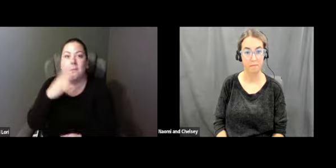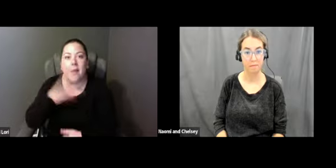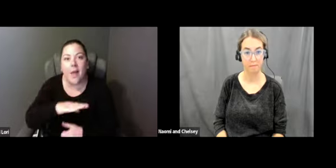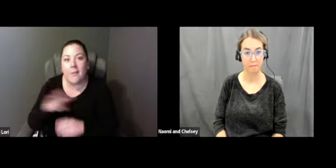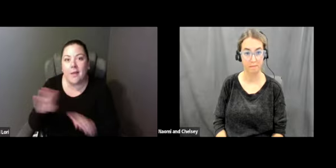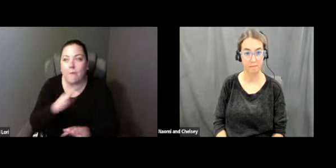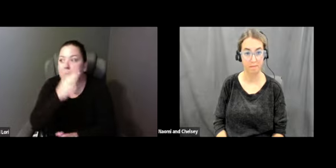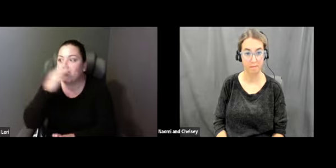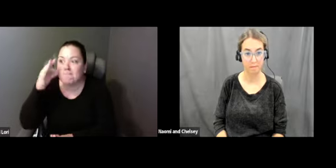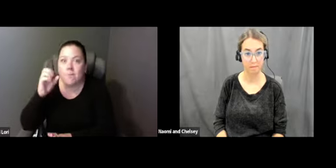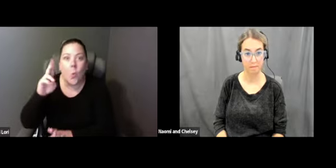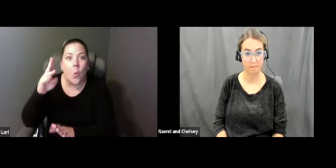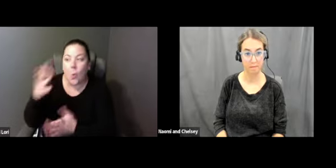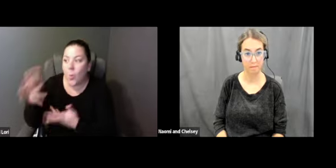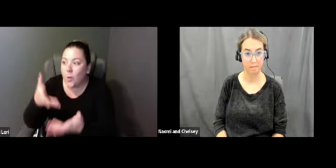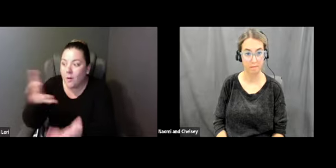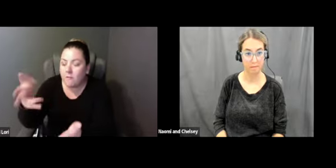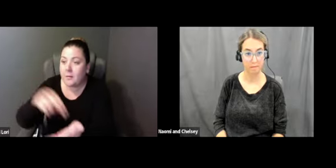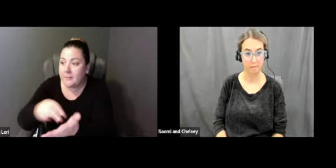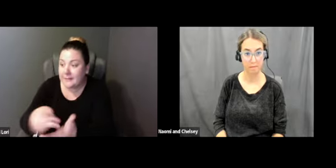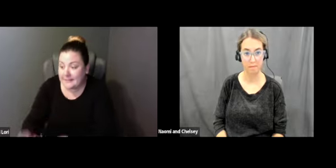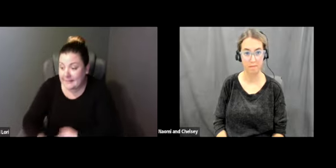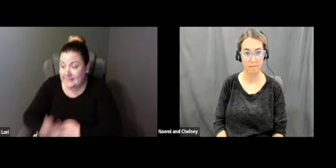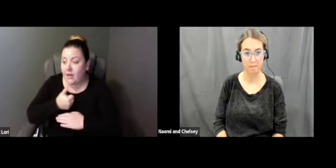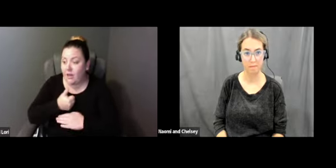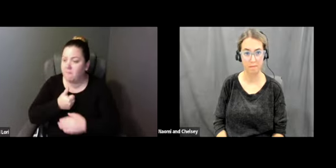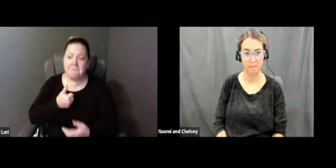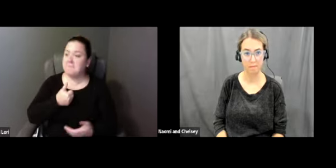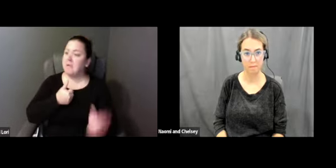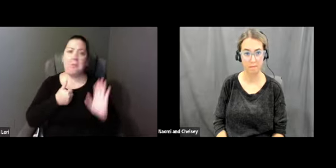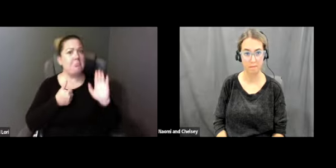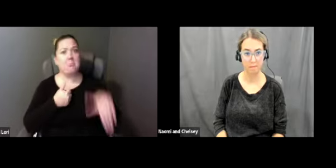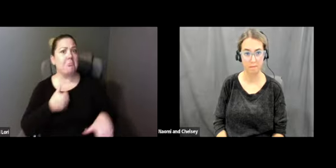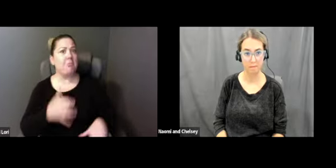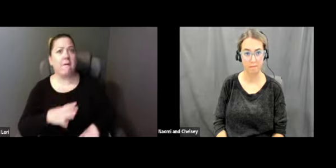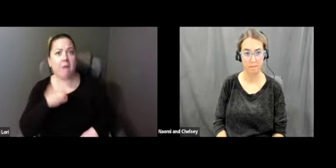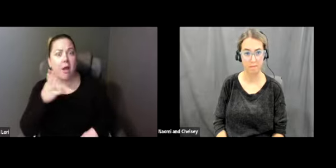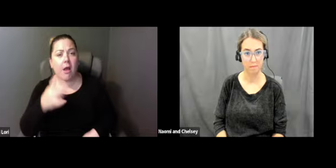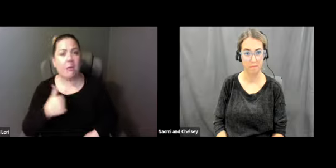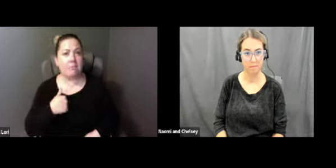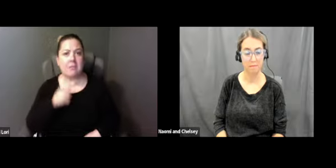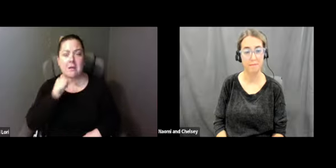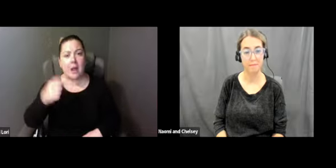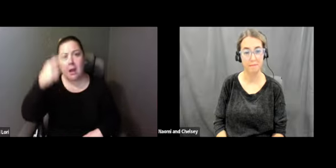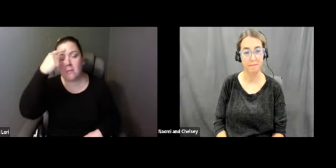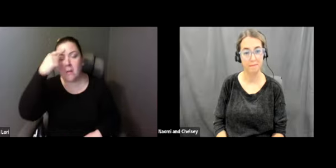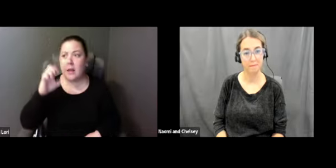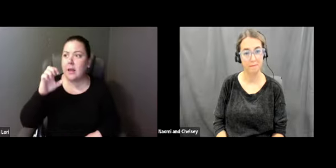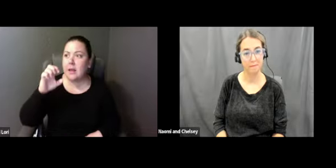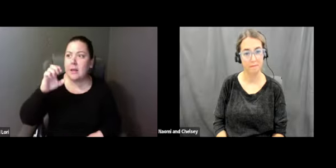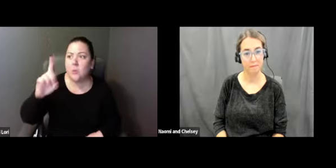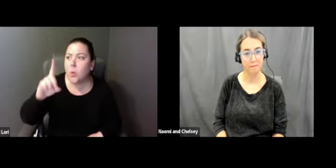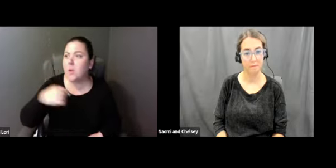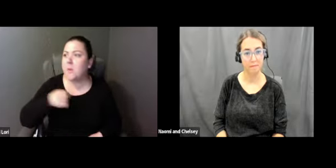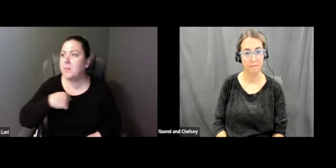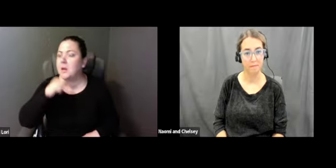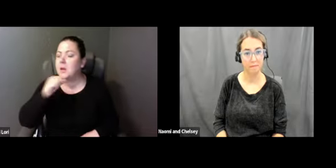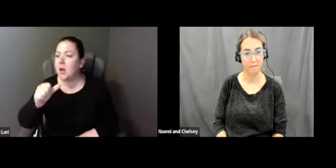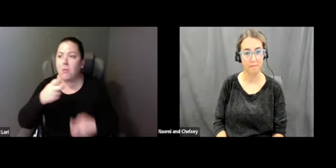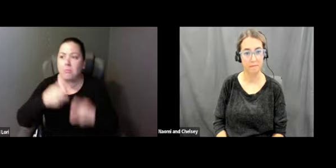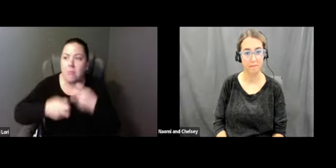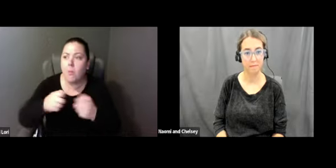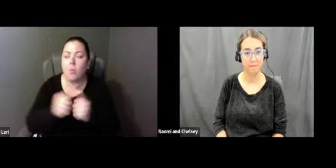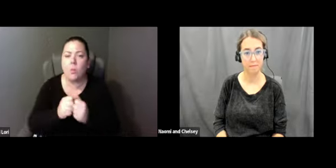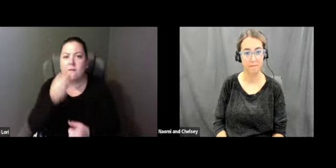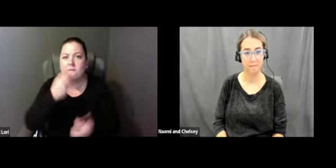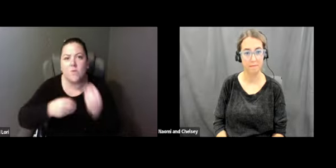any type of disordered thinking or disordered habits or anything like that. I should be fine, right? I'm totally fine.